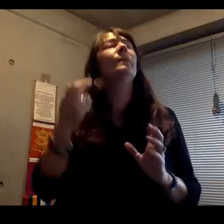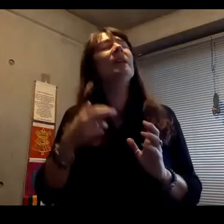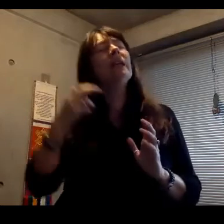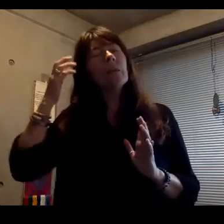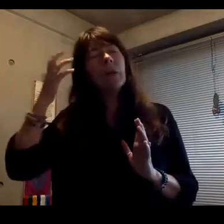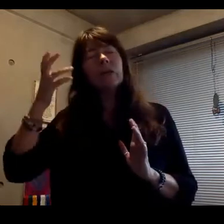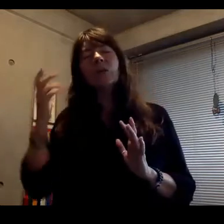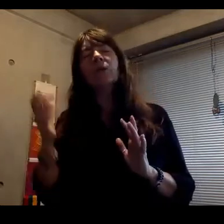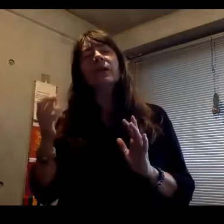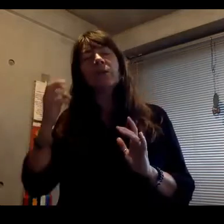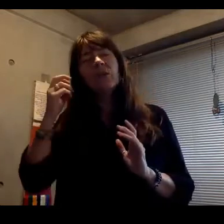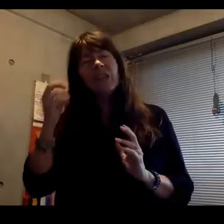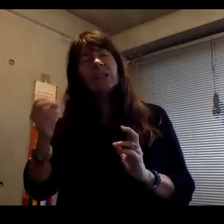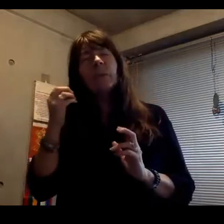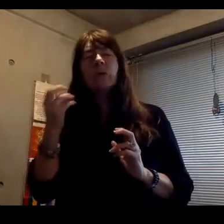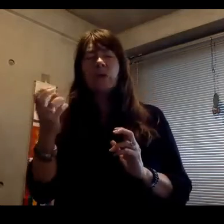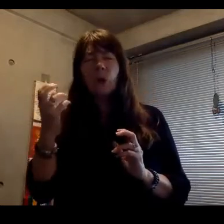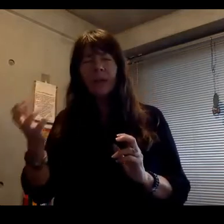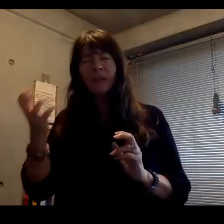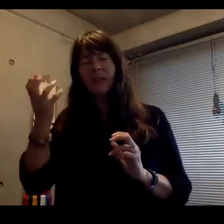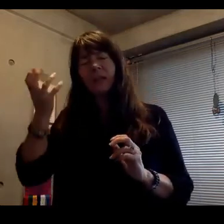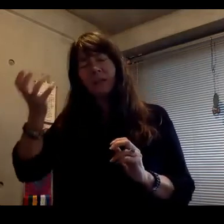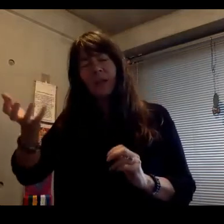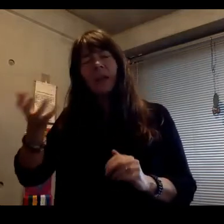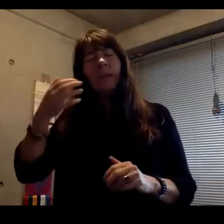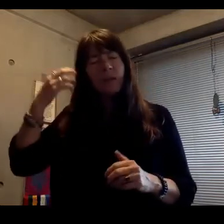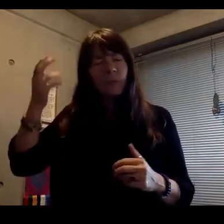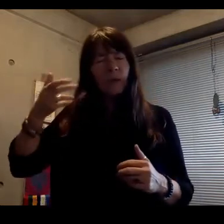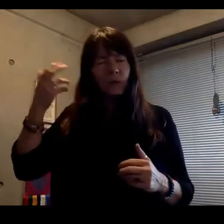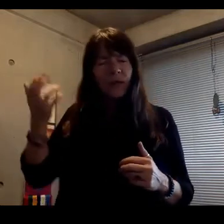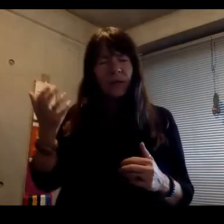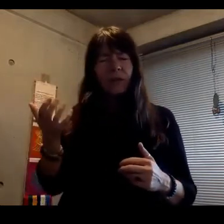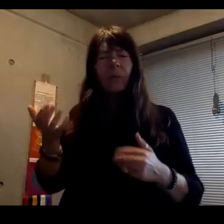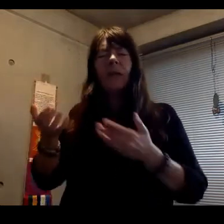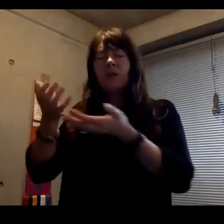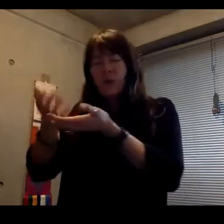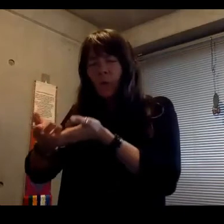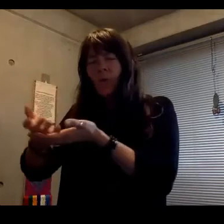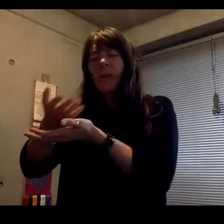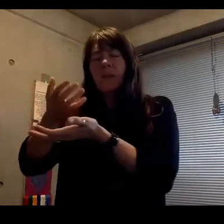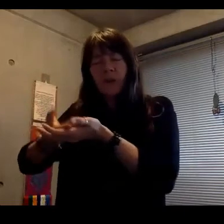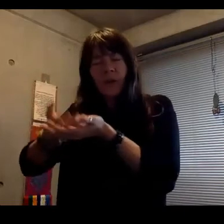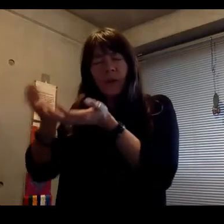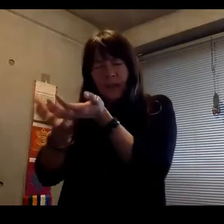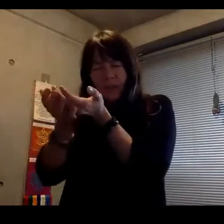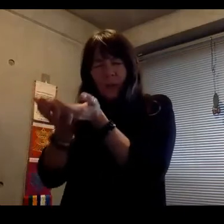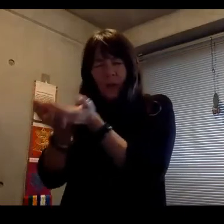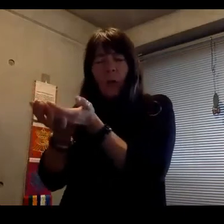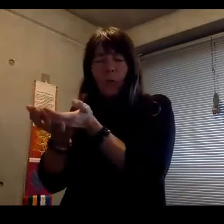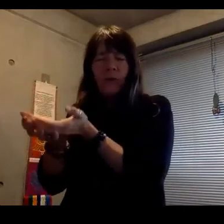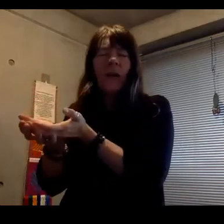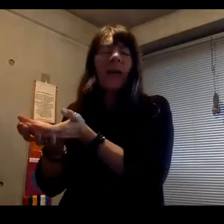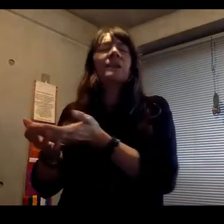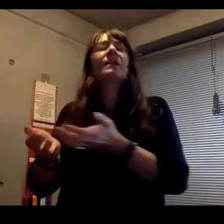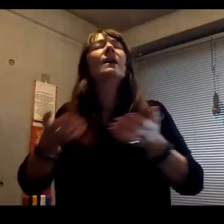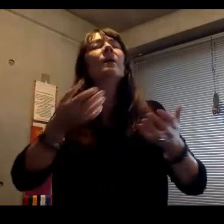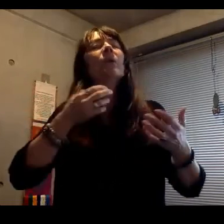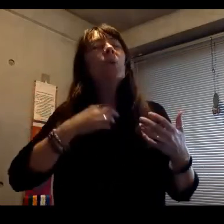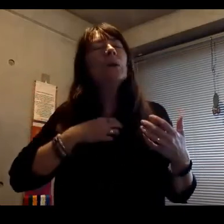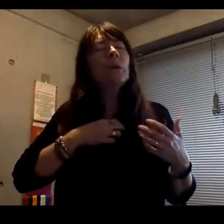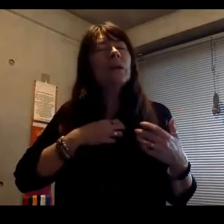you keep taking it back to the learning. You think it's about knowing things, and because you've been trained this way to know things, learn things you can hold in your